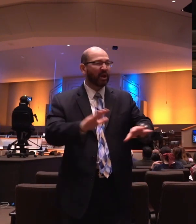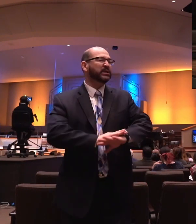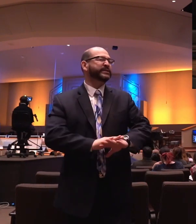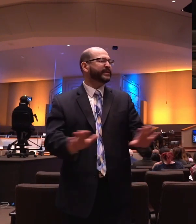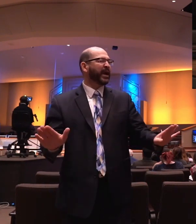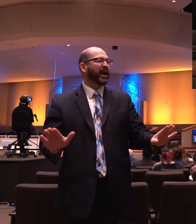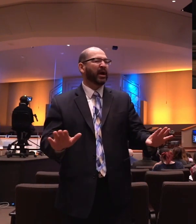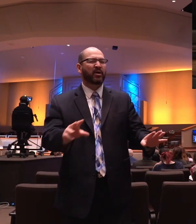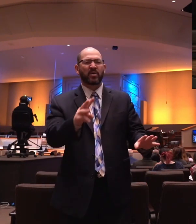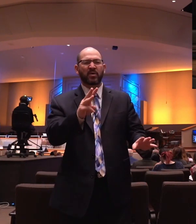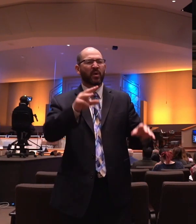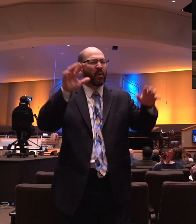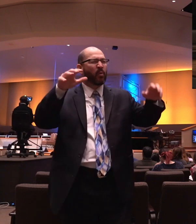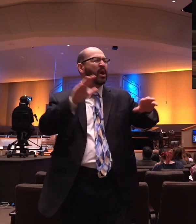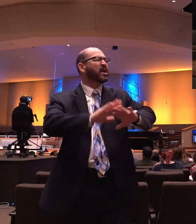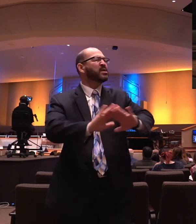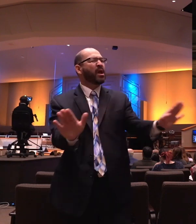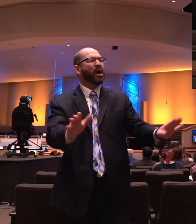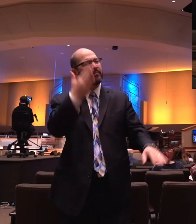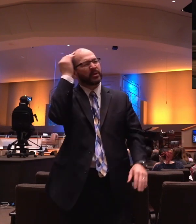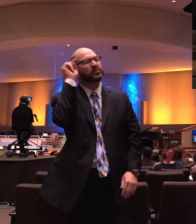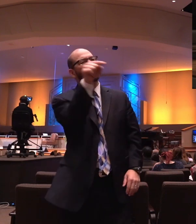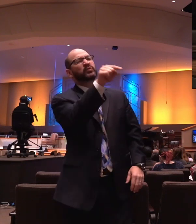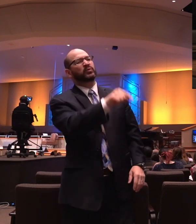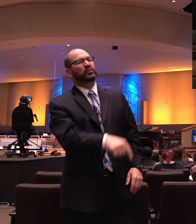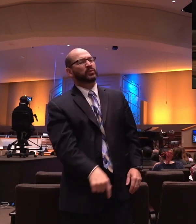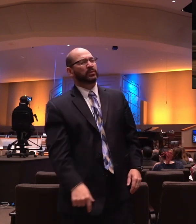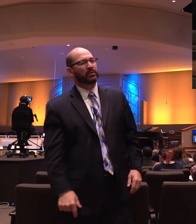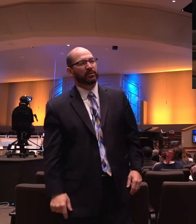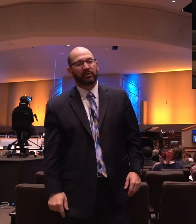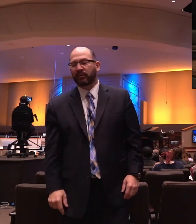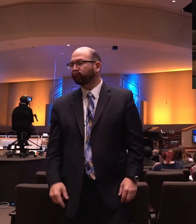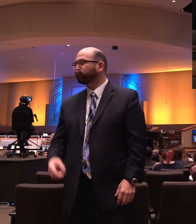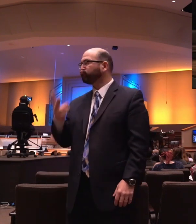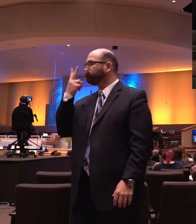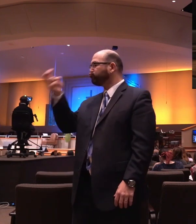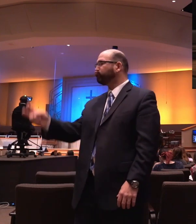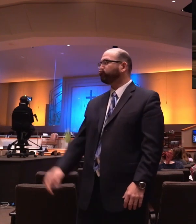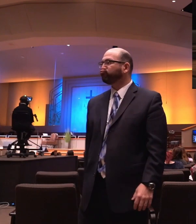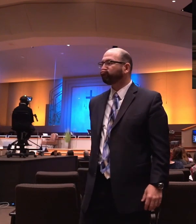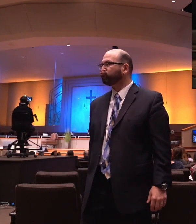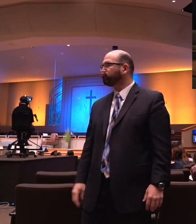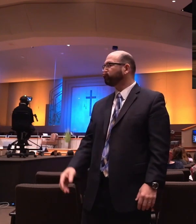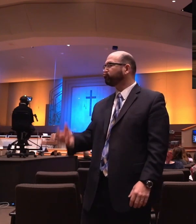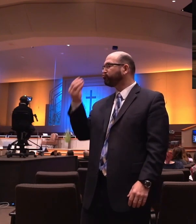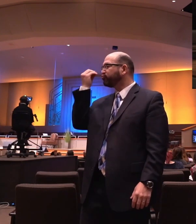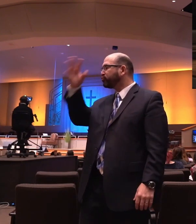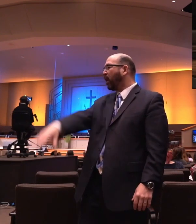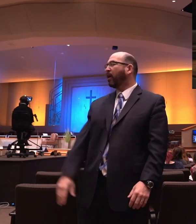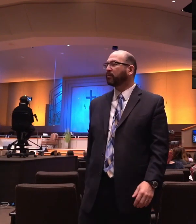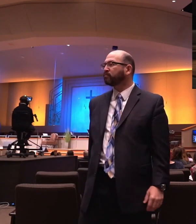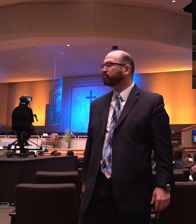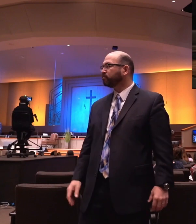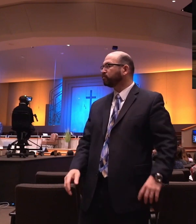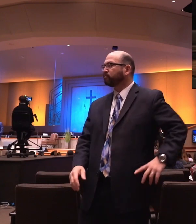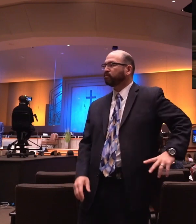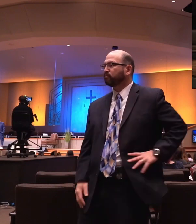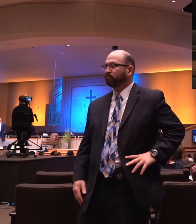And Ahab said, I don't believe you. I don't care what you say.